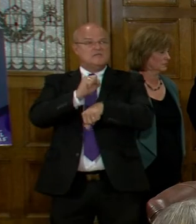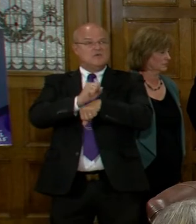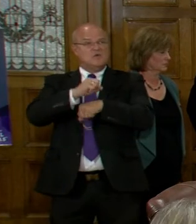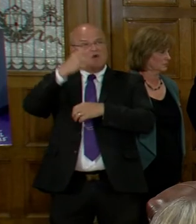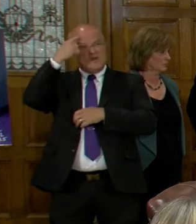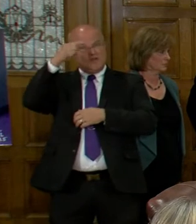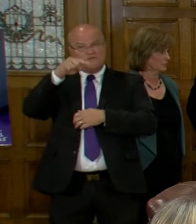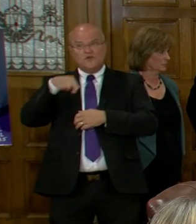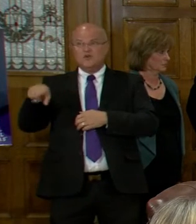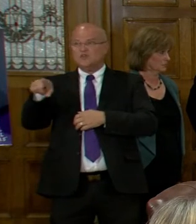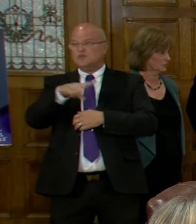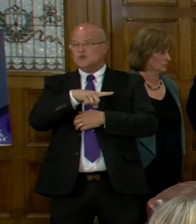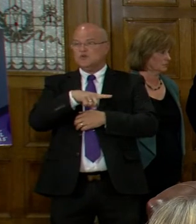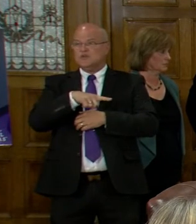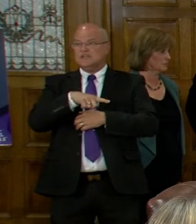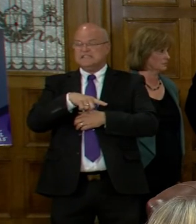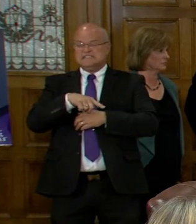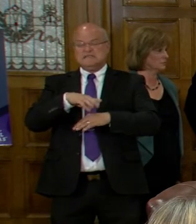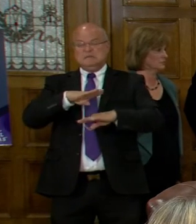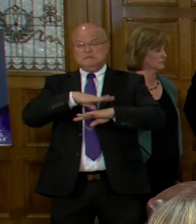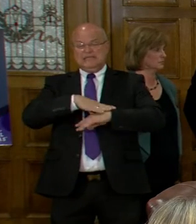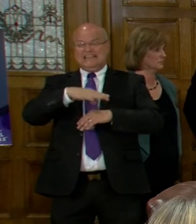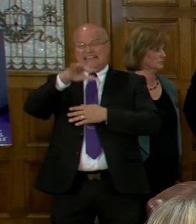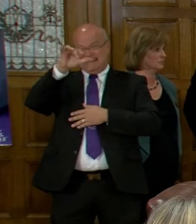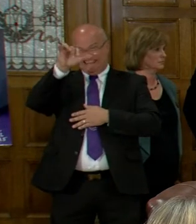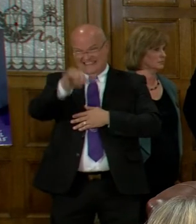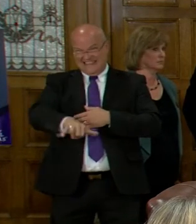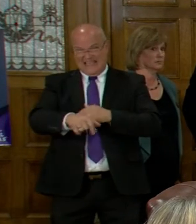for years just to meet that demand.